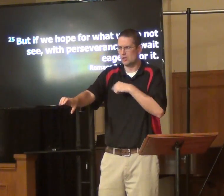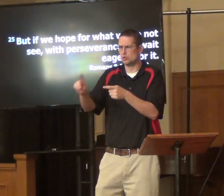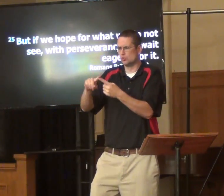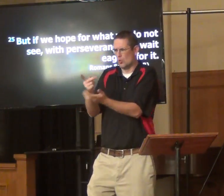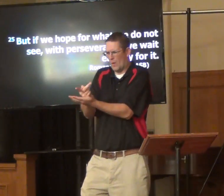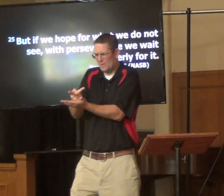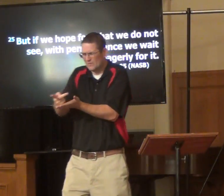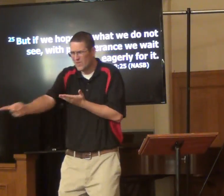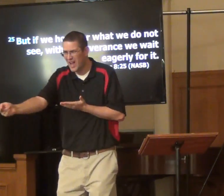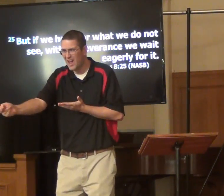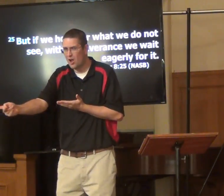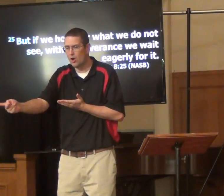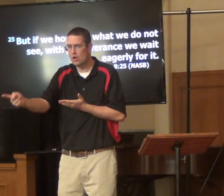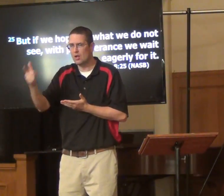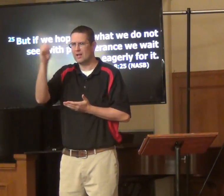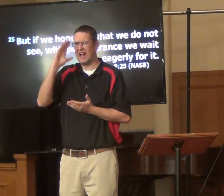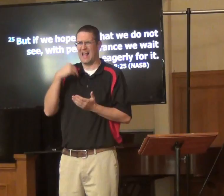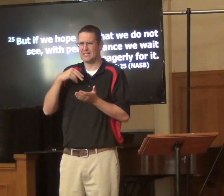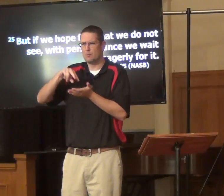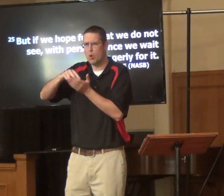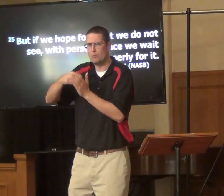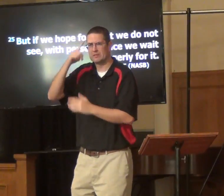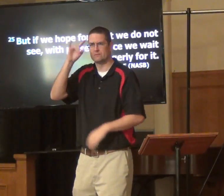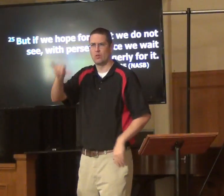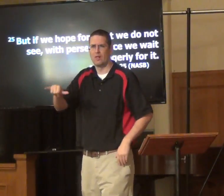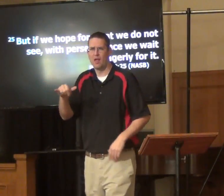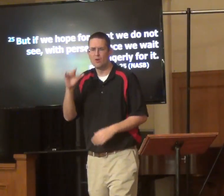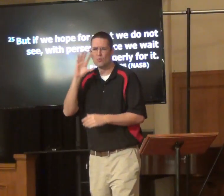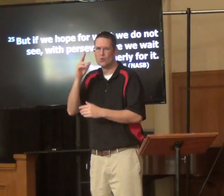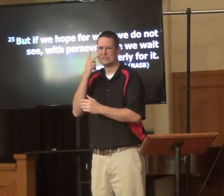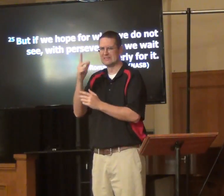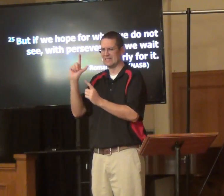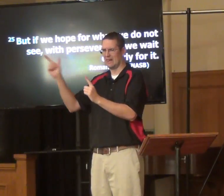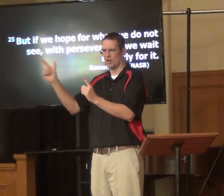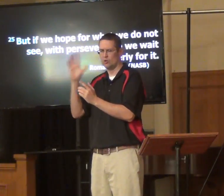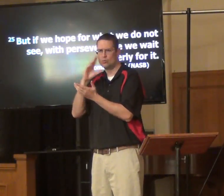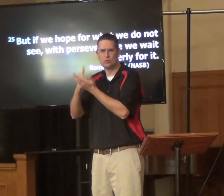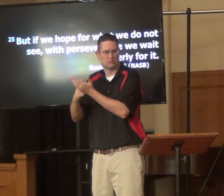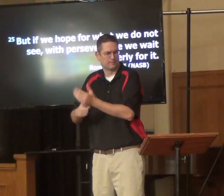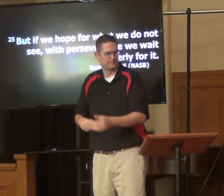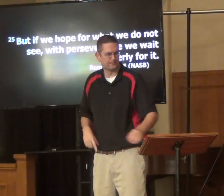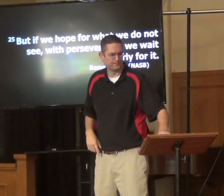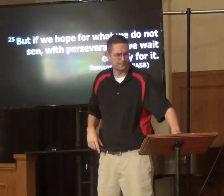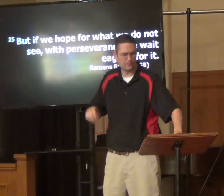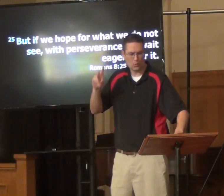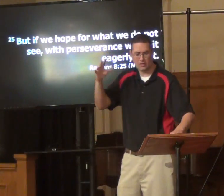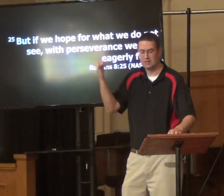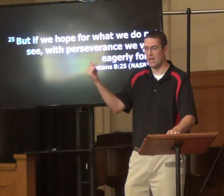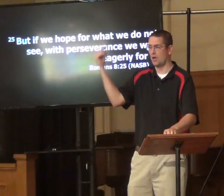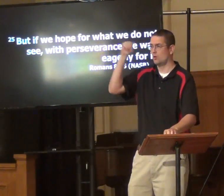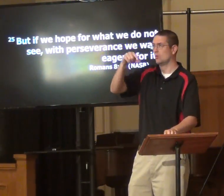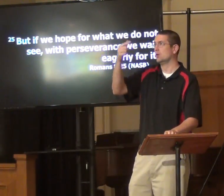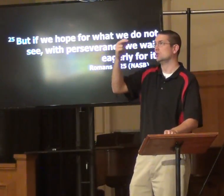He wanted us to fail. God has a purpose for that. And we'll talk about that